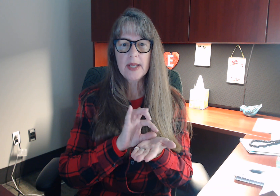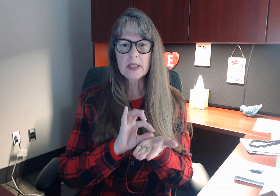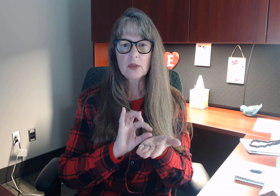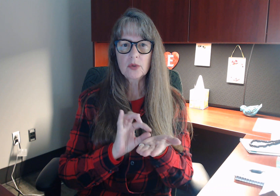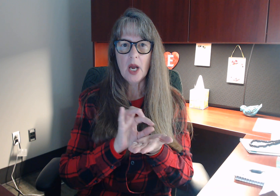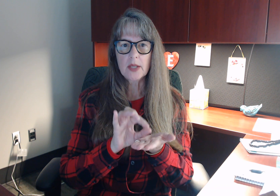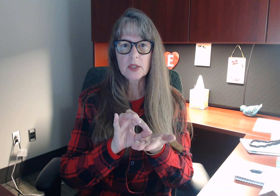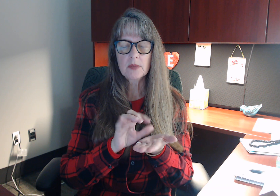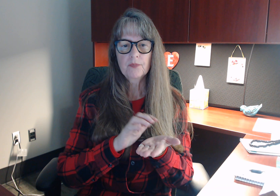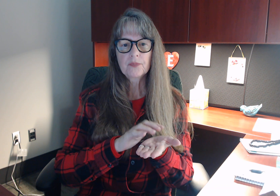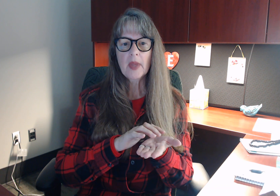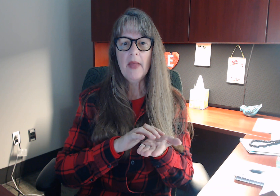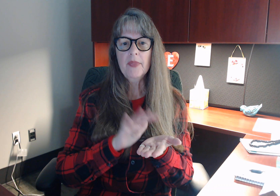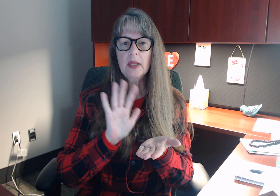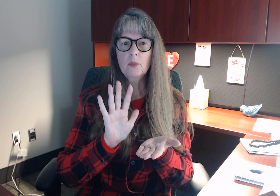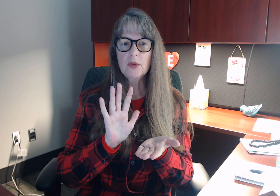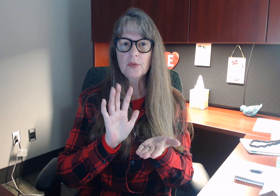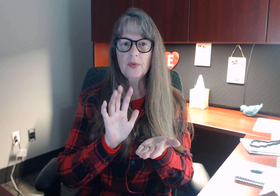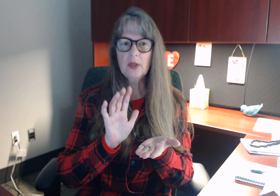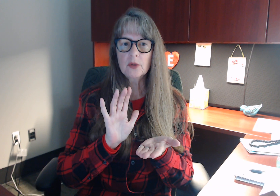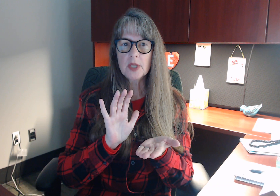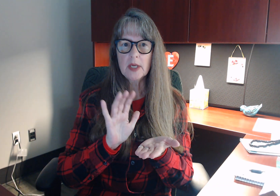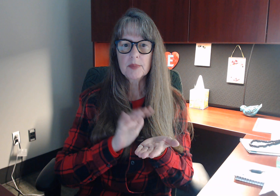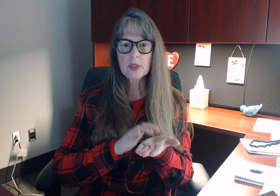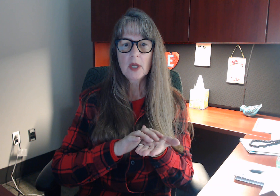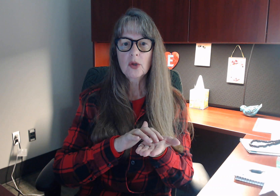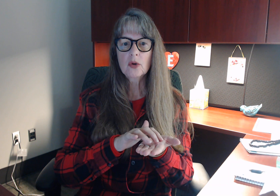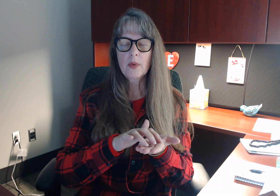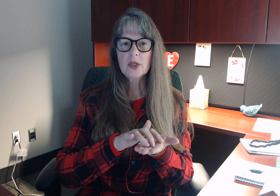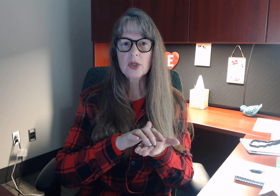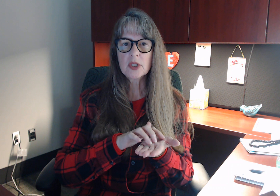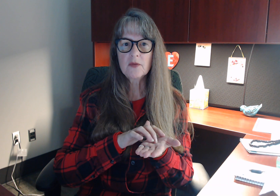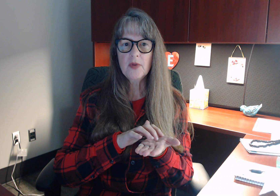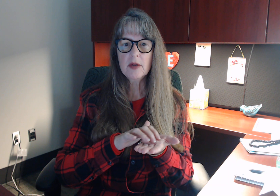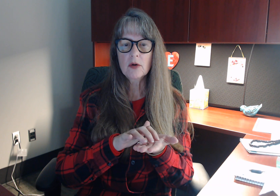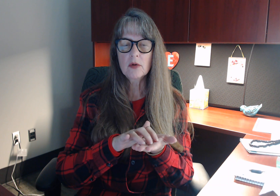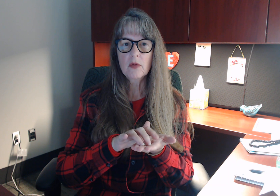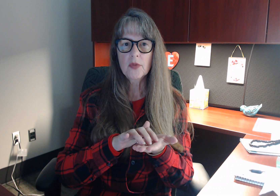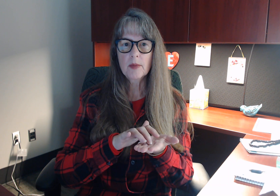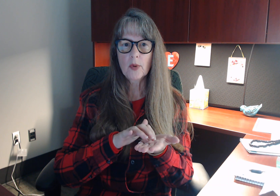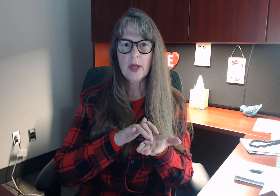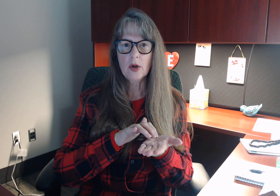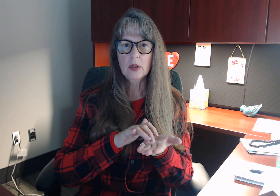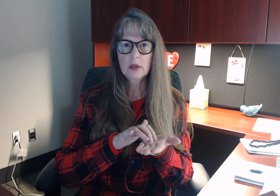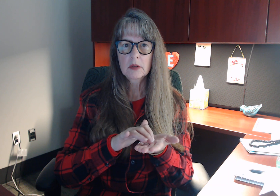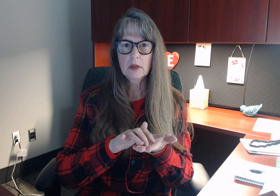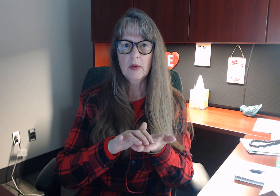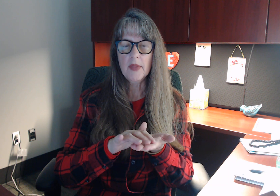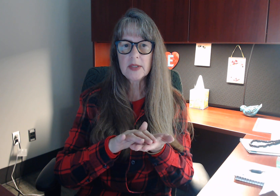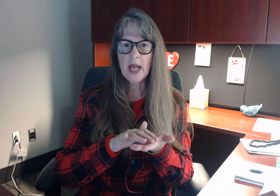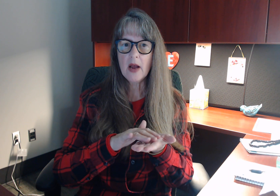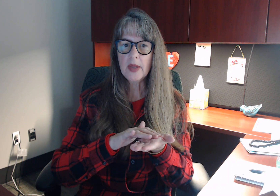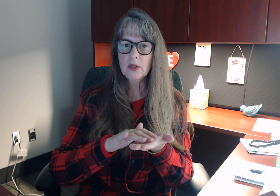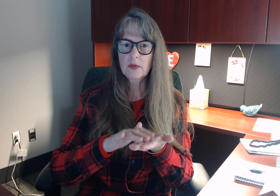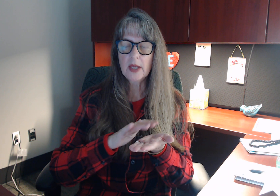little dots. And then with your fingertips, you're going to just feel the Braille. And that's how they do it.